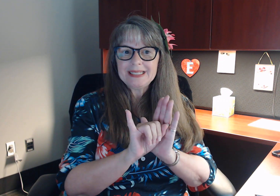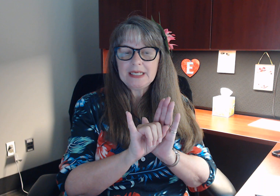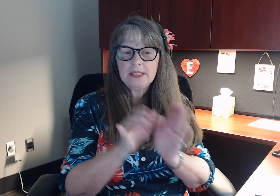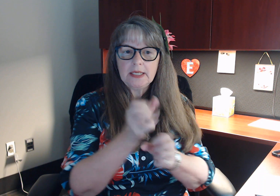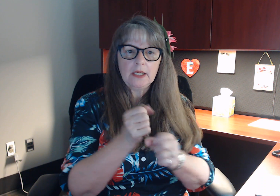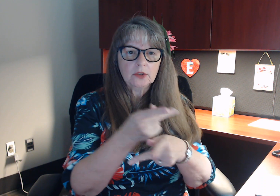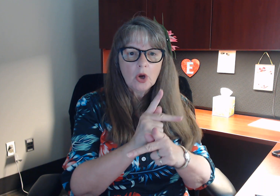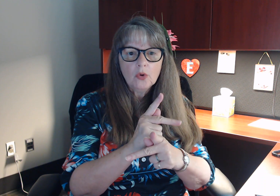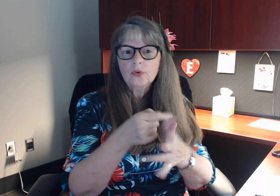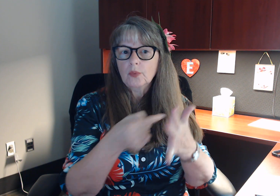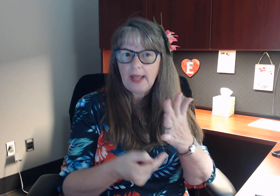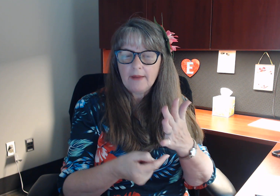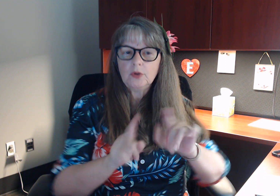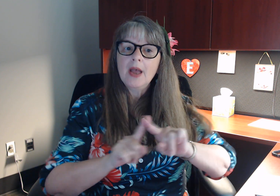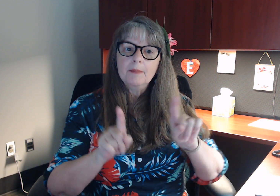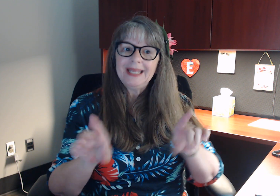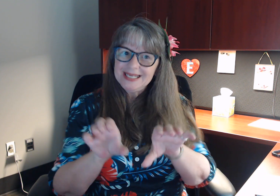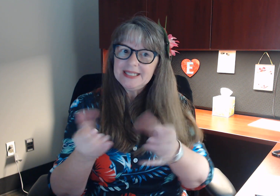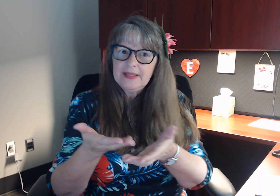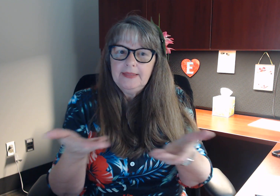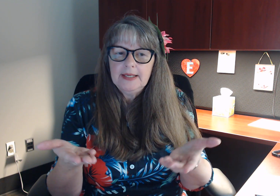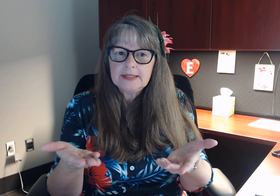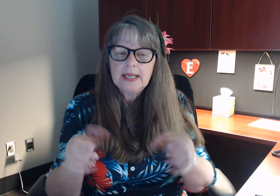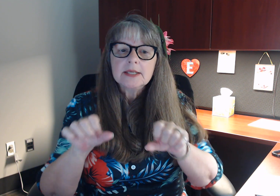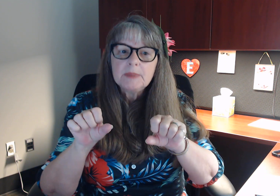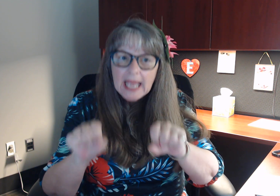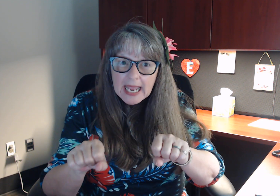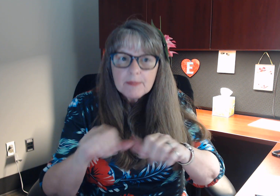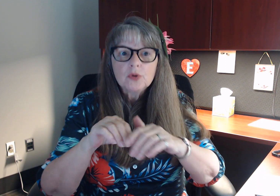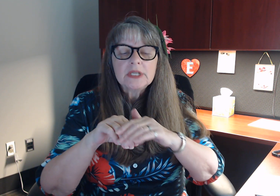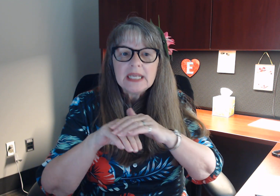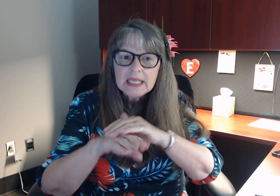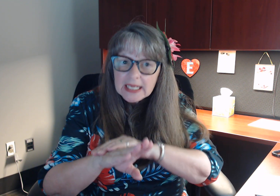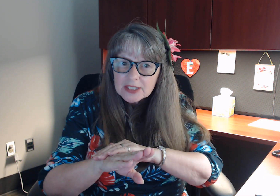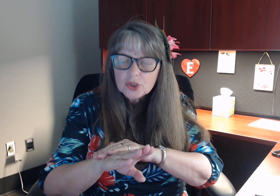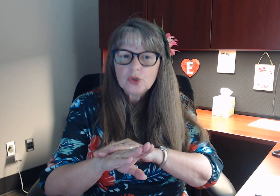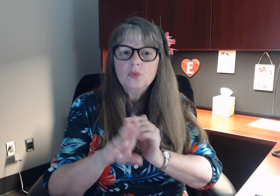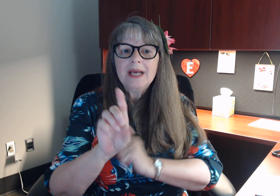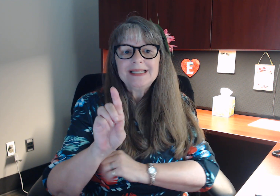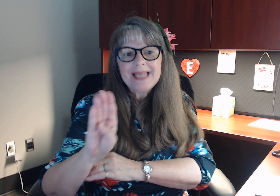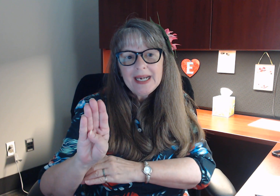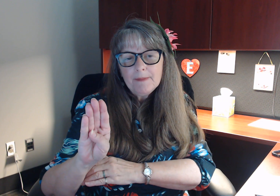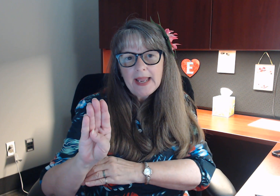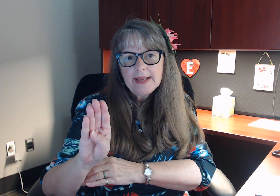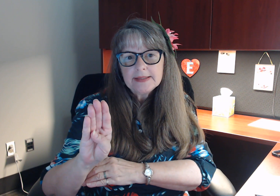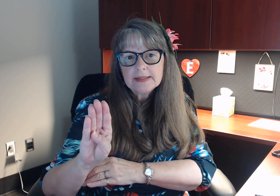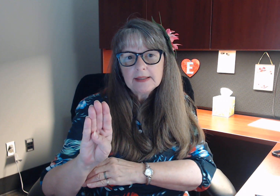identity to get a loan or what have you. But he did this to be able to get into a database